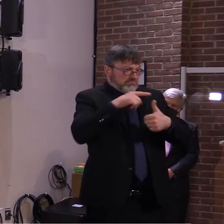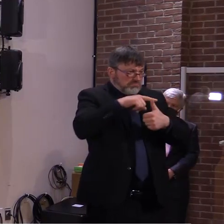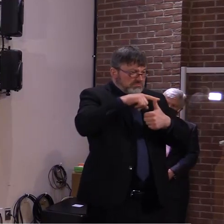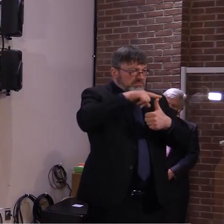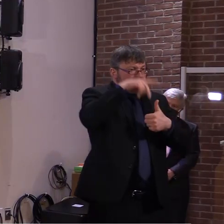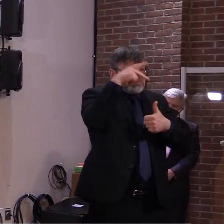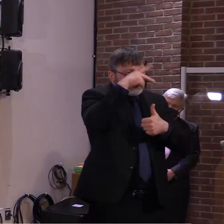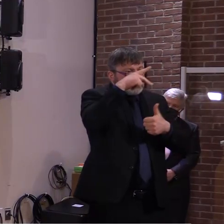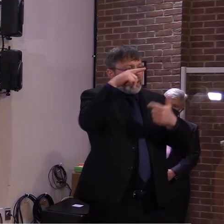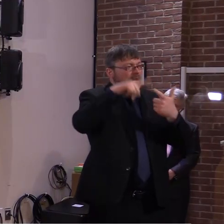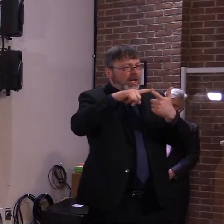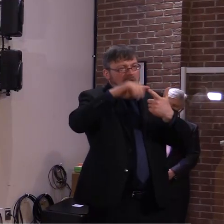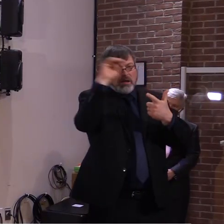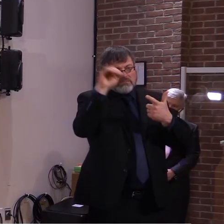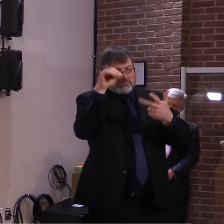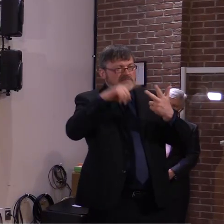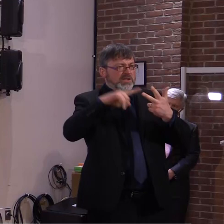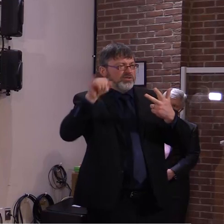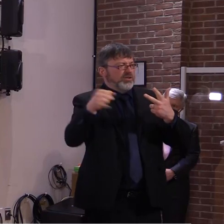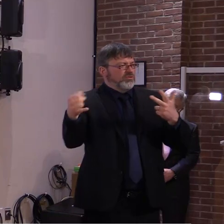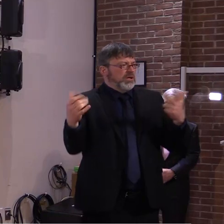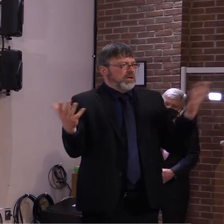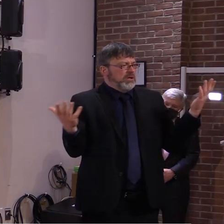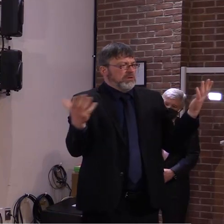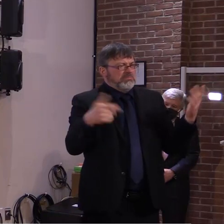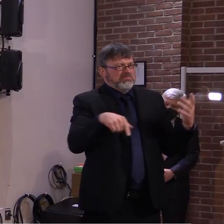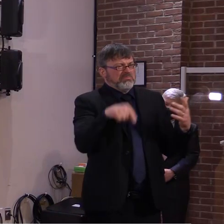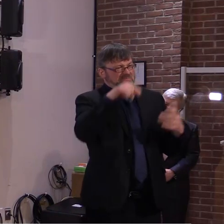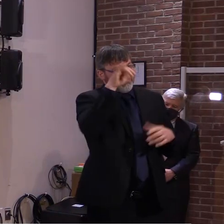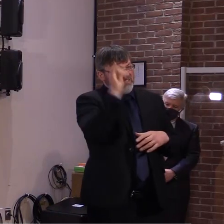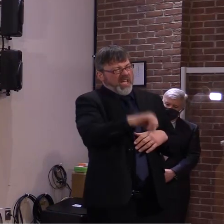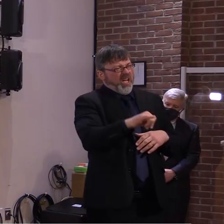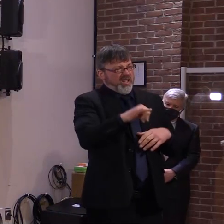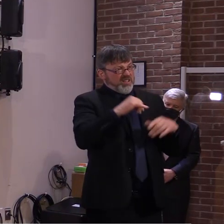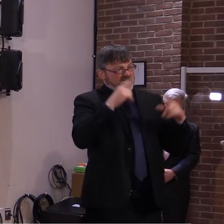So it won't be complicated. I really don't think so.